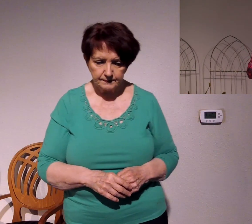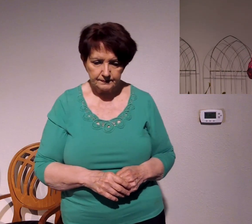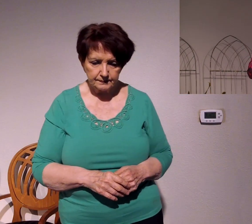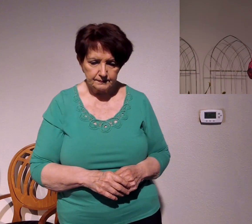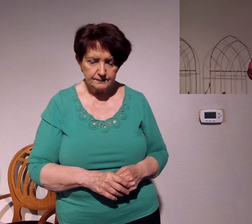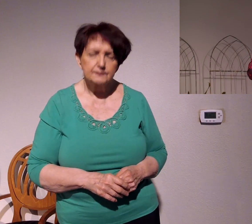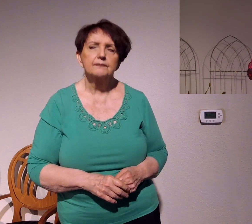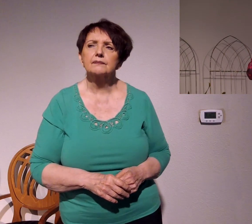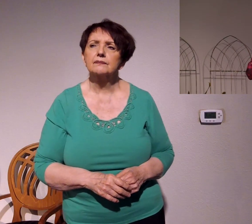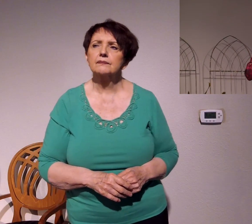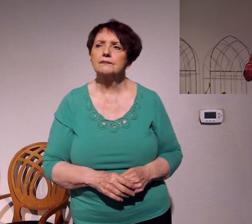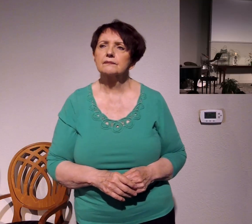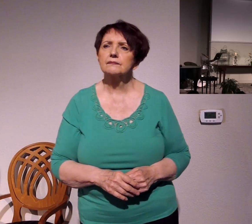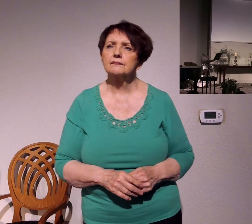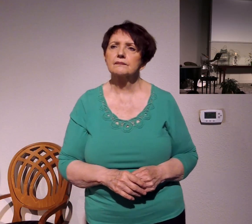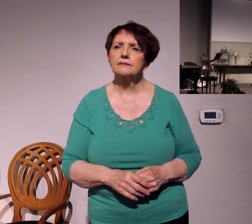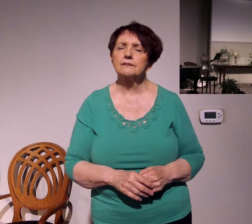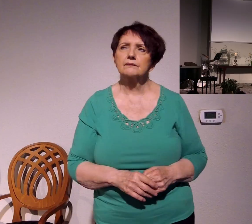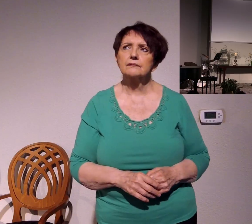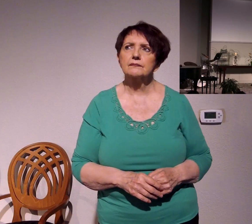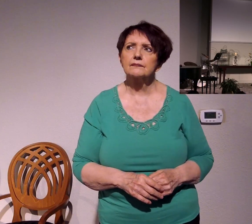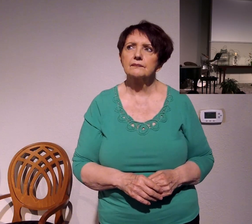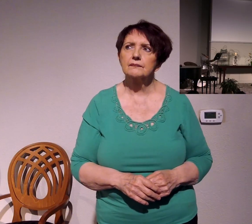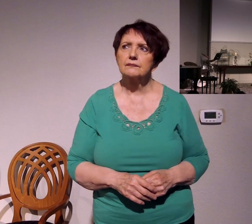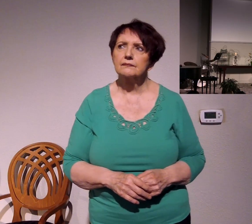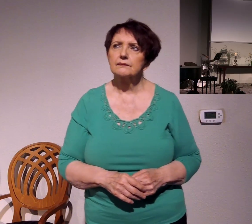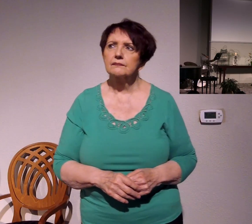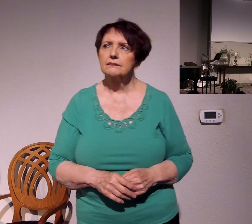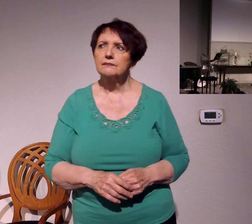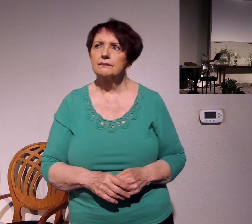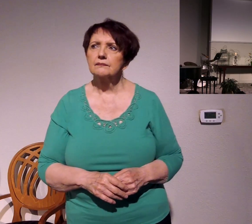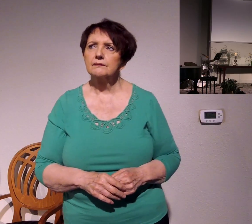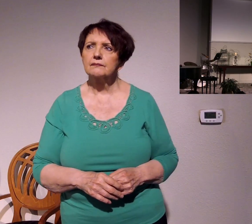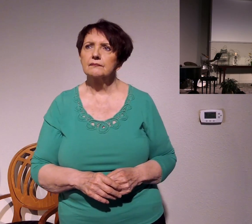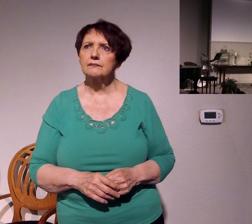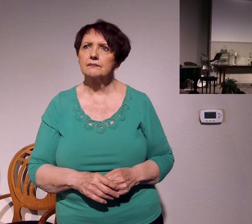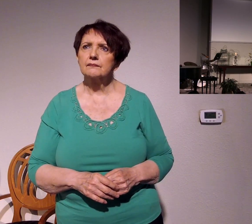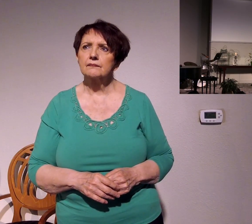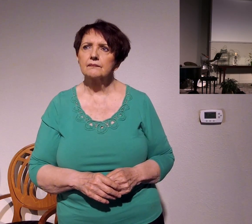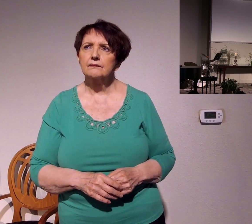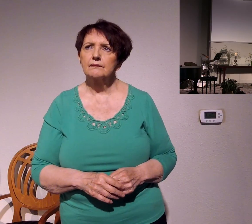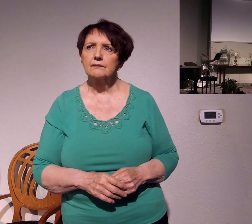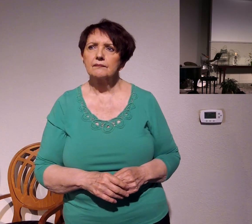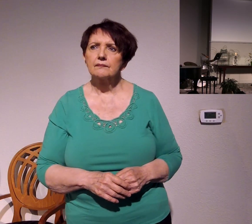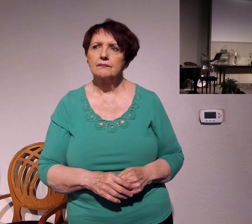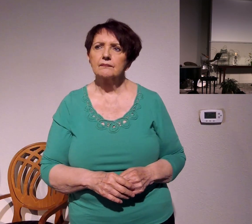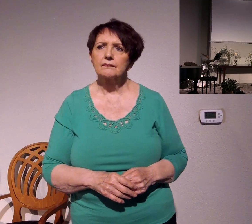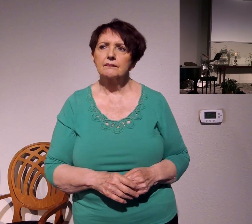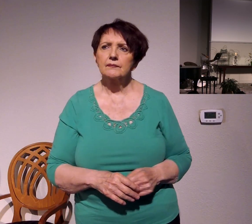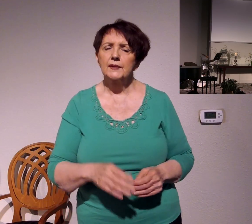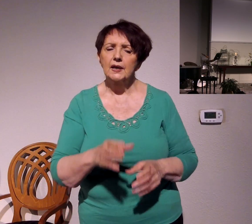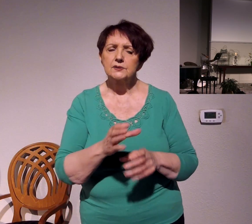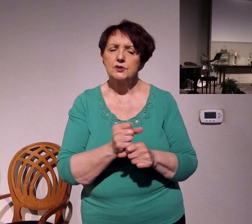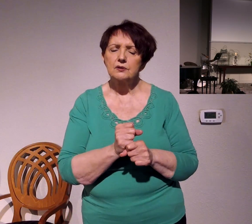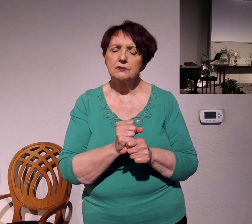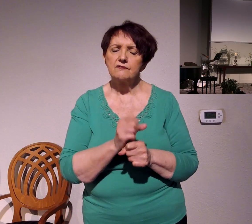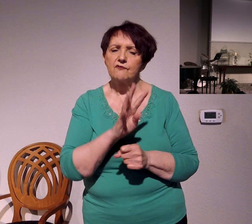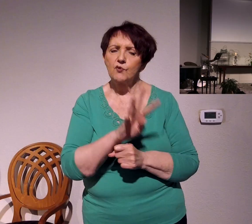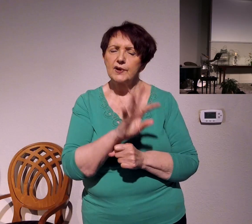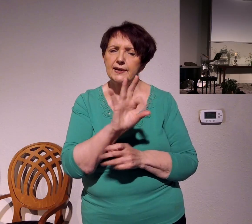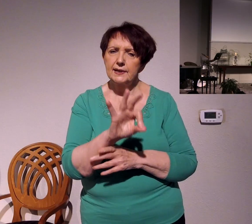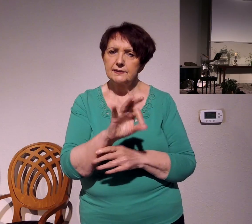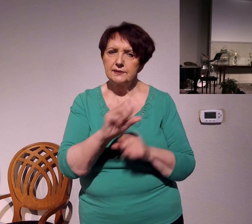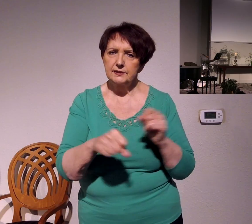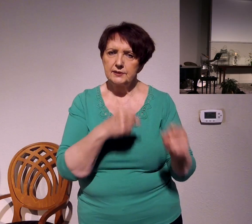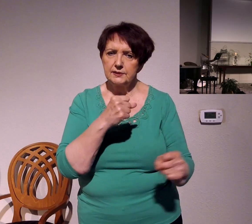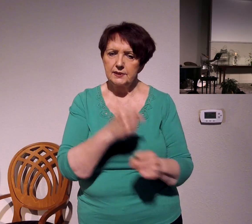it's just like unbelievable for me that it took 49 years.